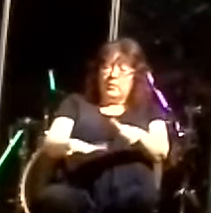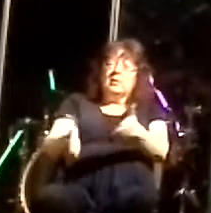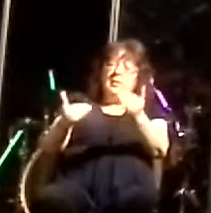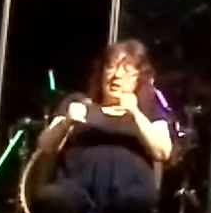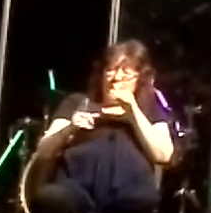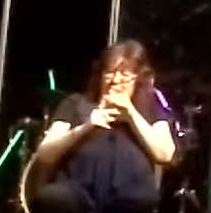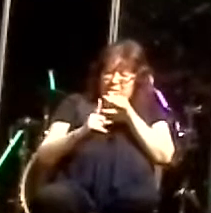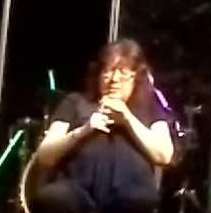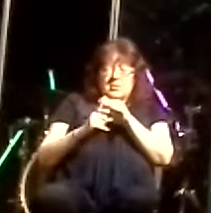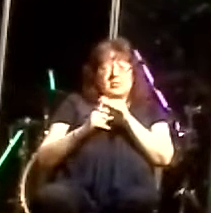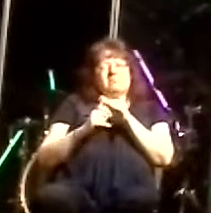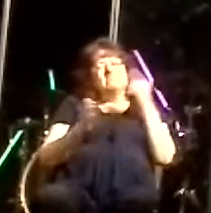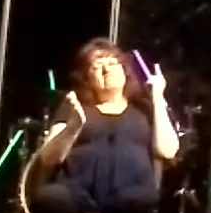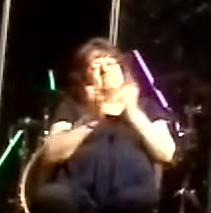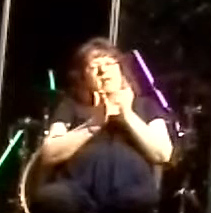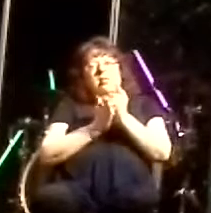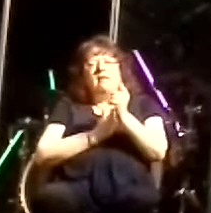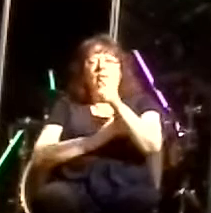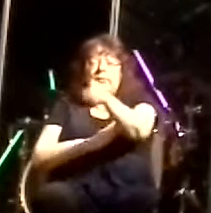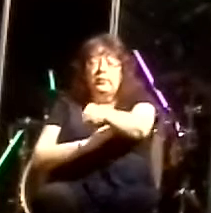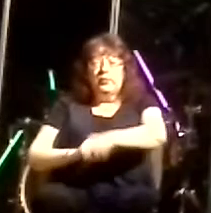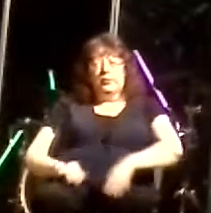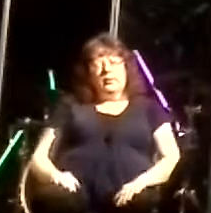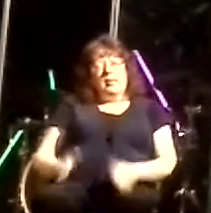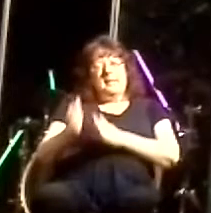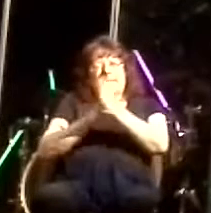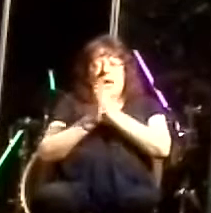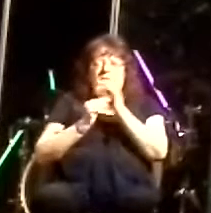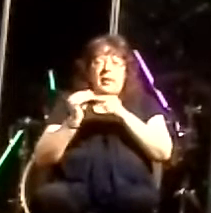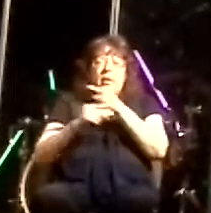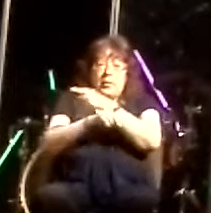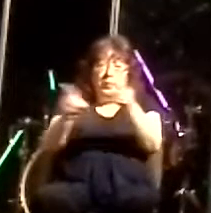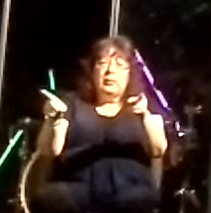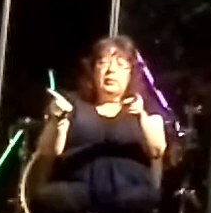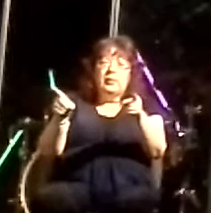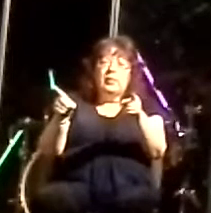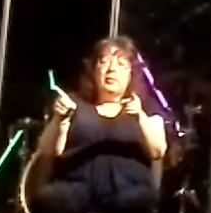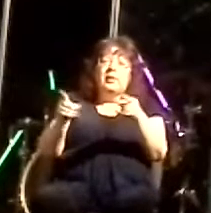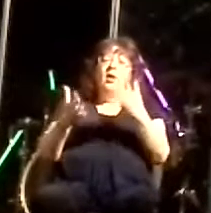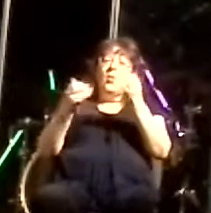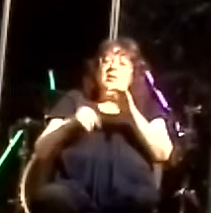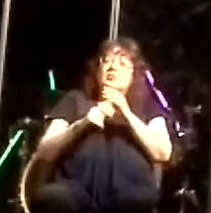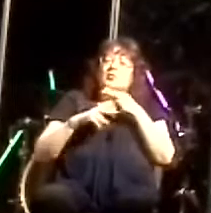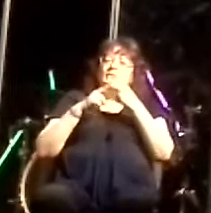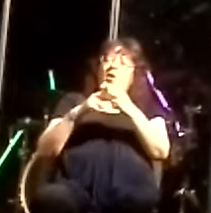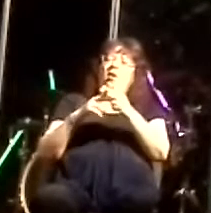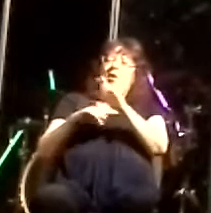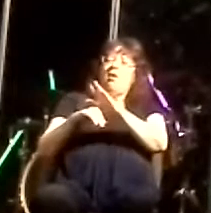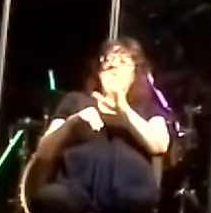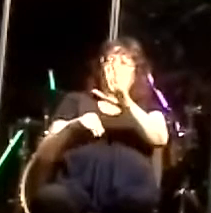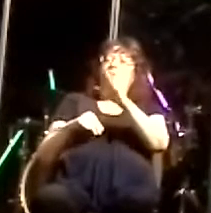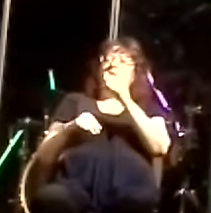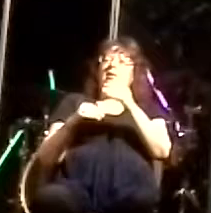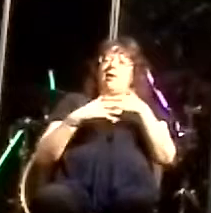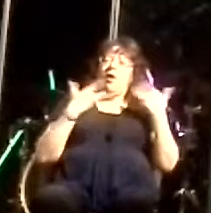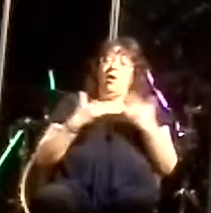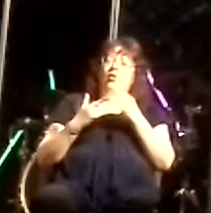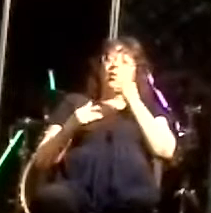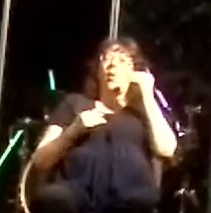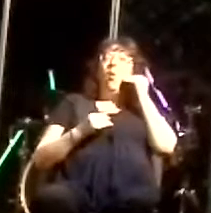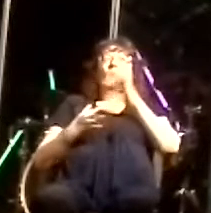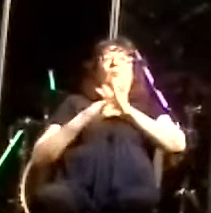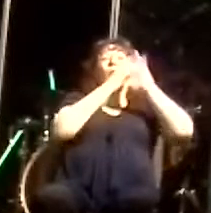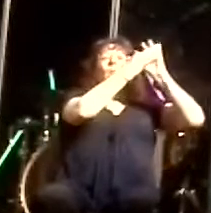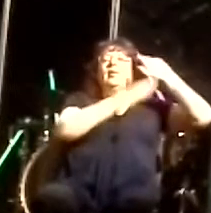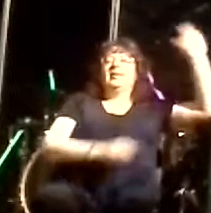to remind you that he's flat out in love with you, that he's passionate about you. He wants to call your heart home to